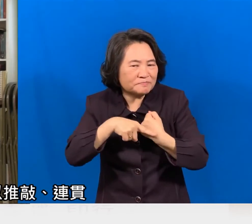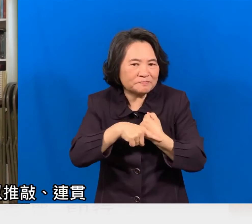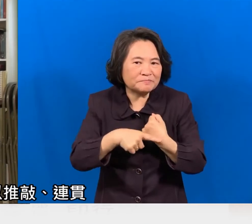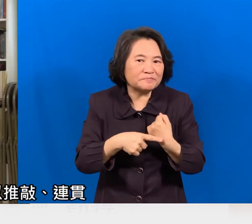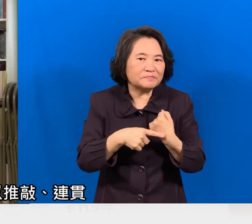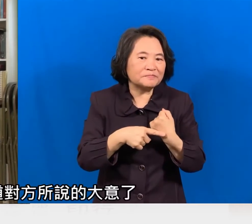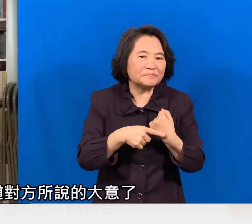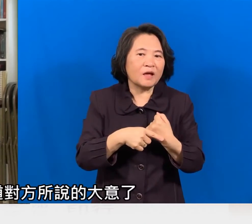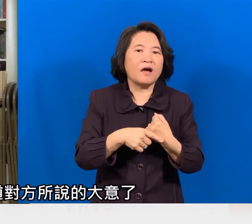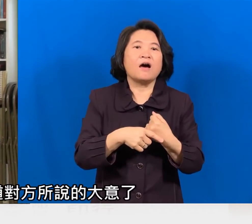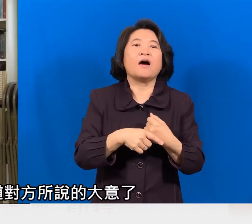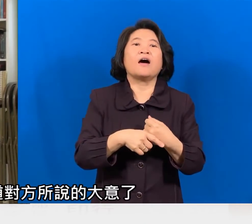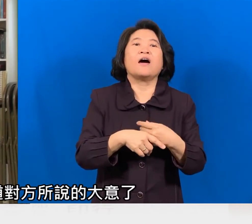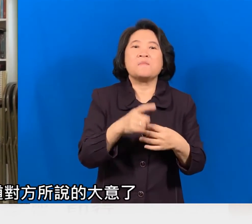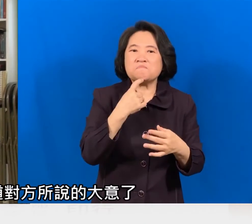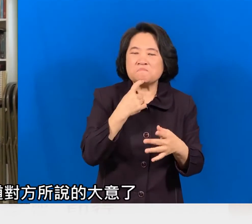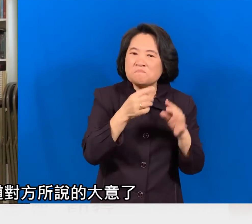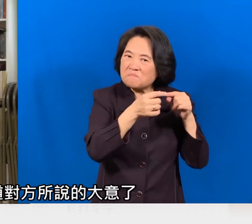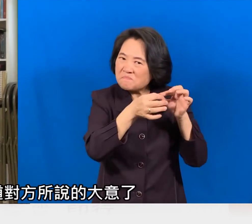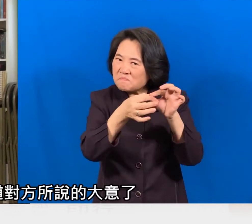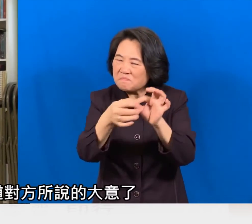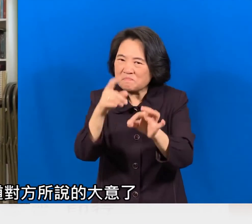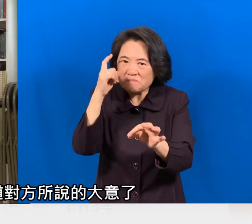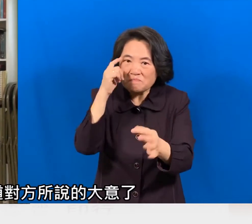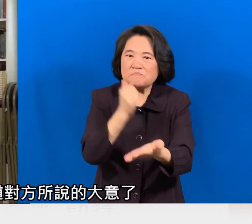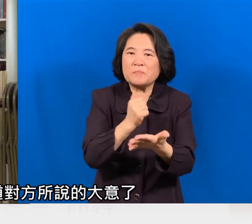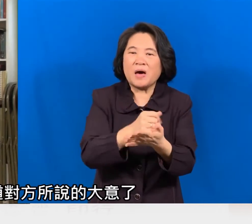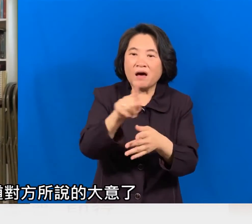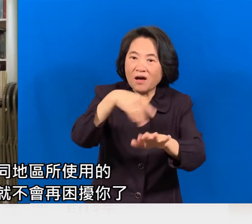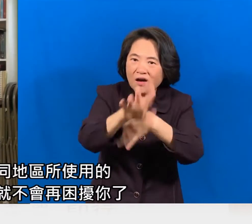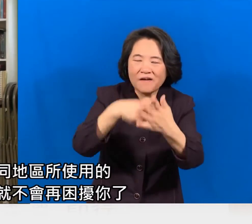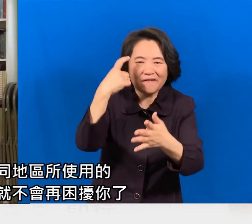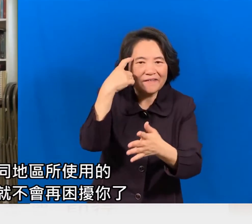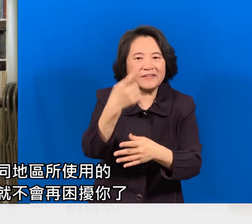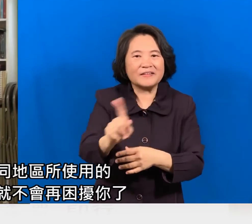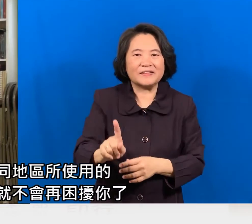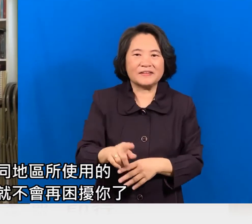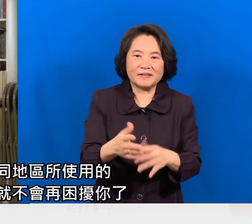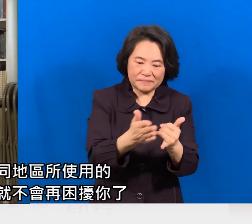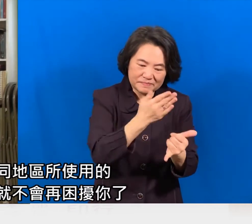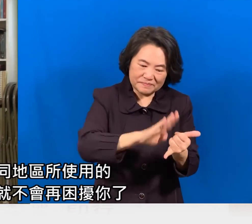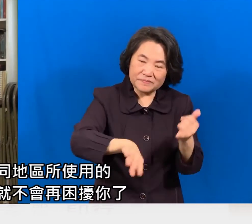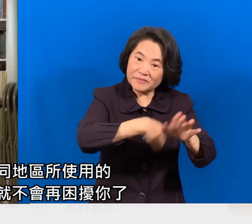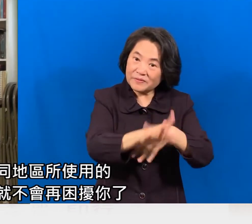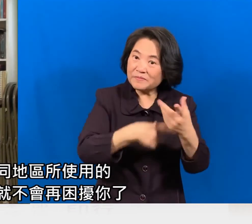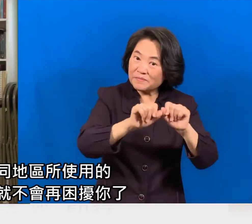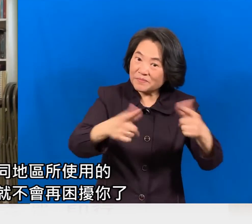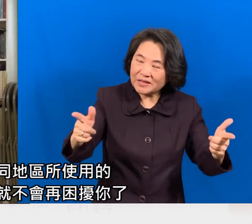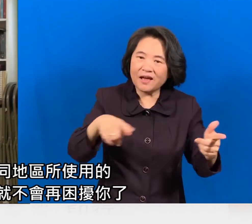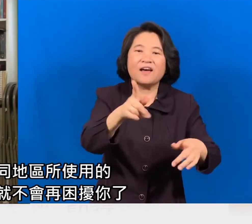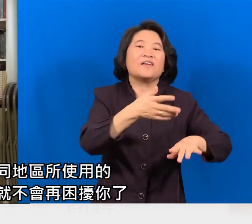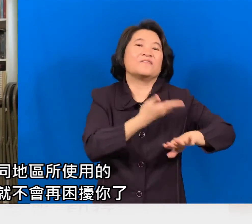reasoning and context, you can get the general meaning of what the other person is saying. In this way, the varying signs used in